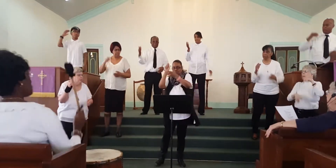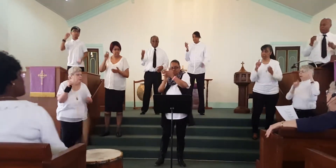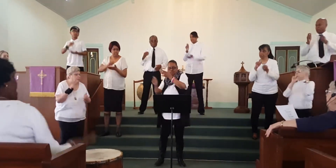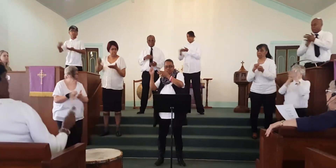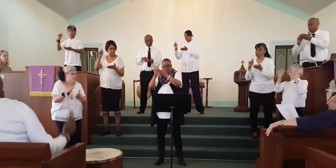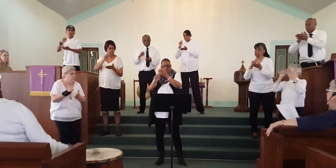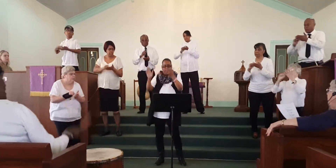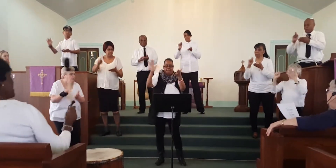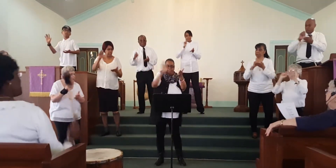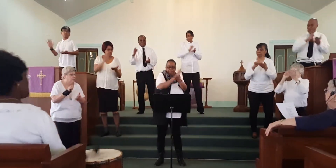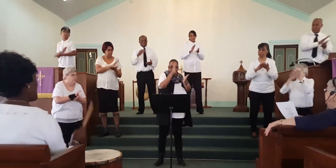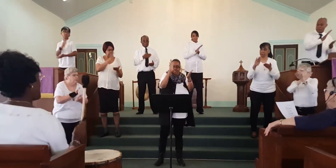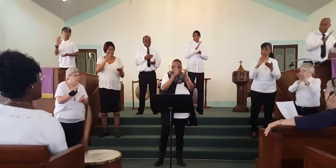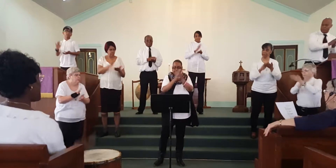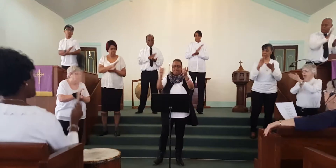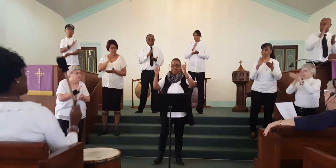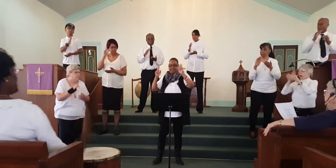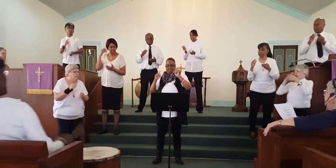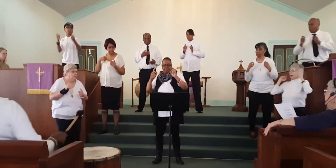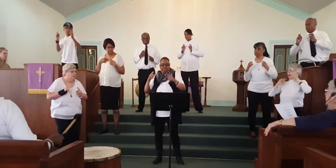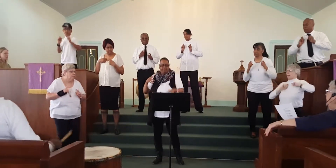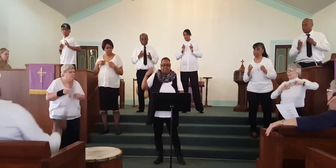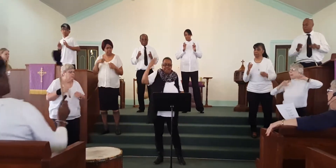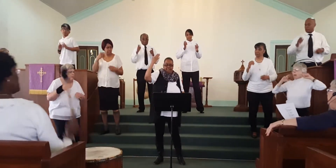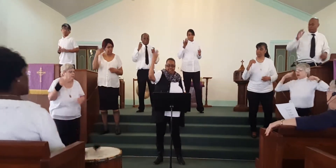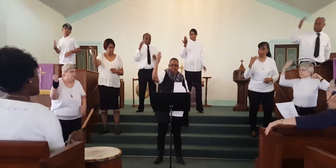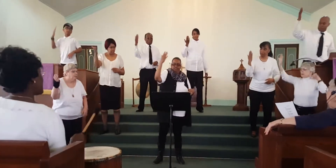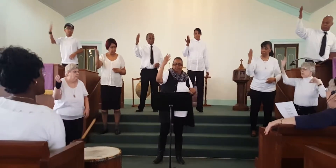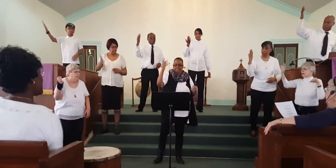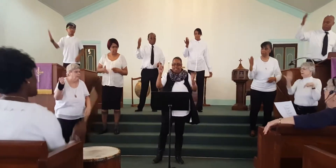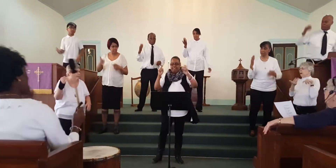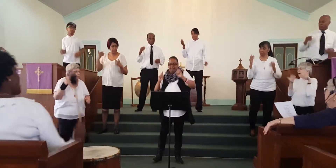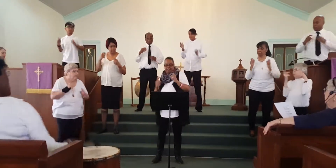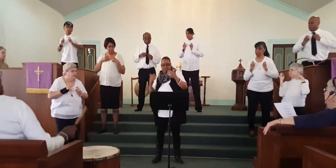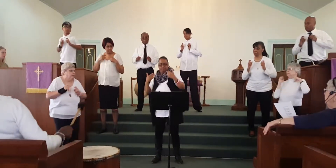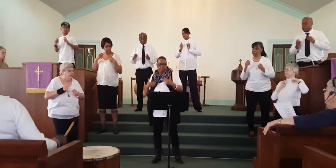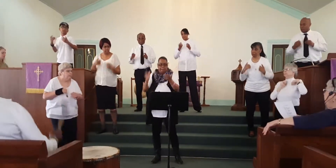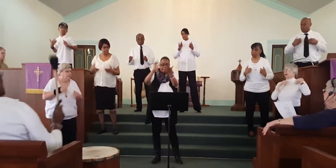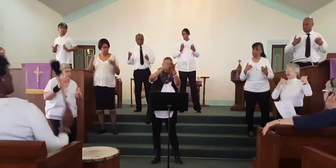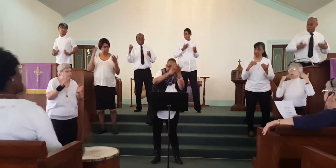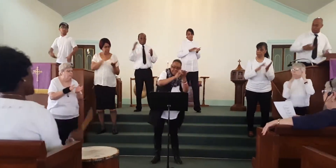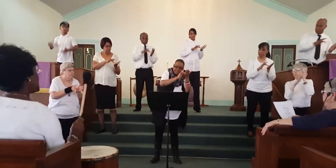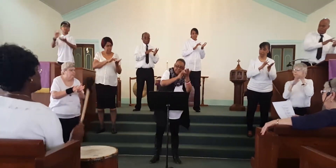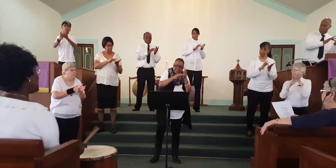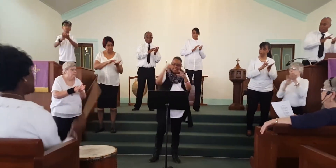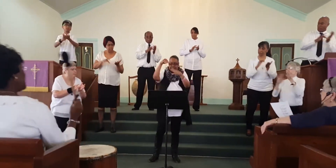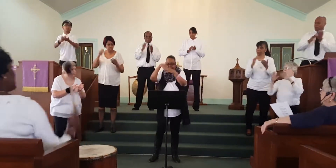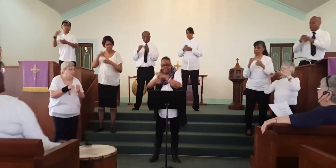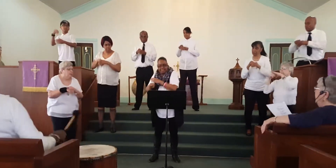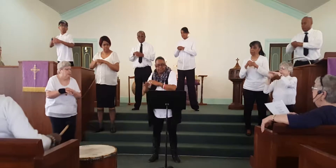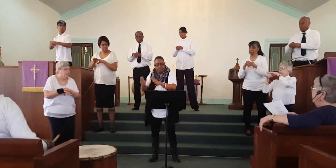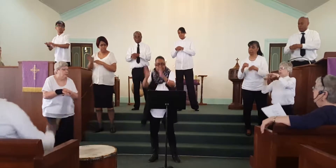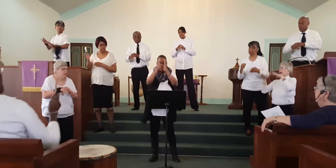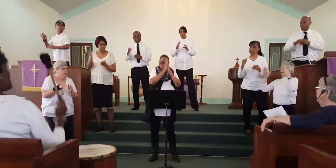He writes a prescription. He gives me medicine in the